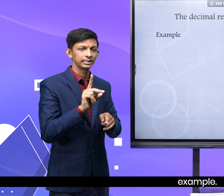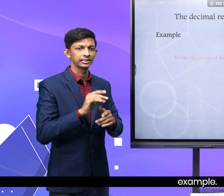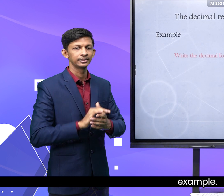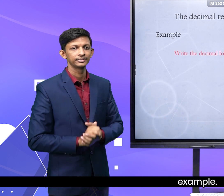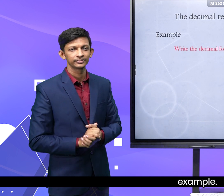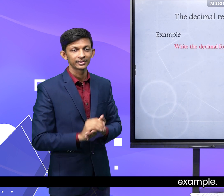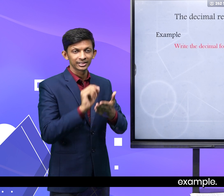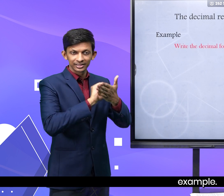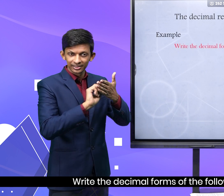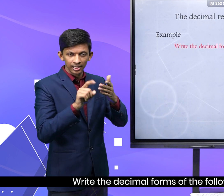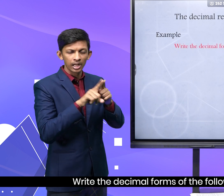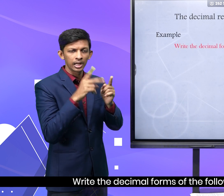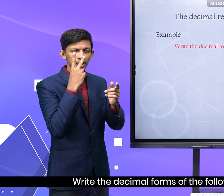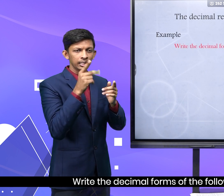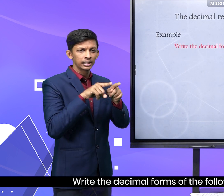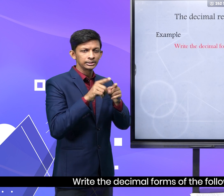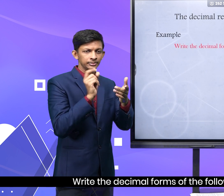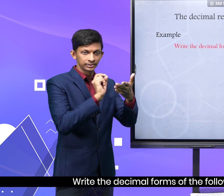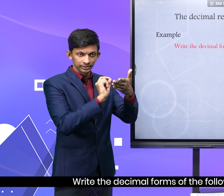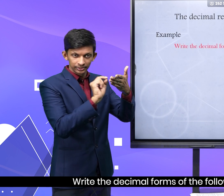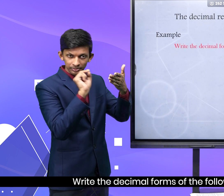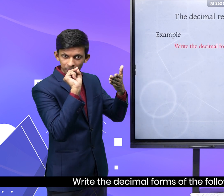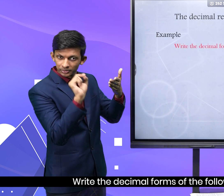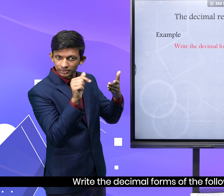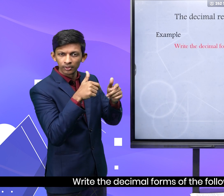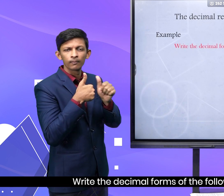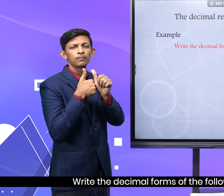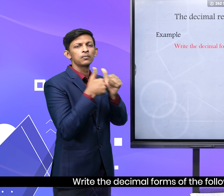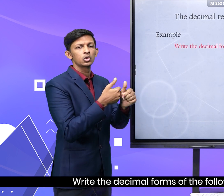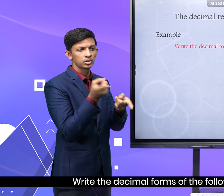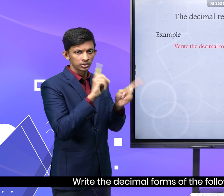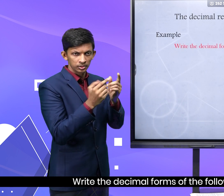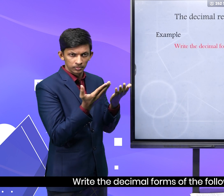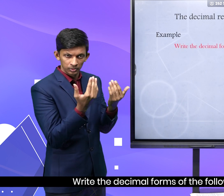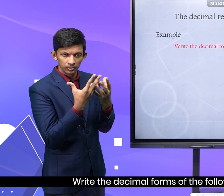Example: write the decimal forms of the following rational numbers.